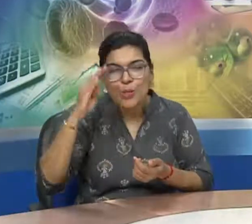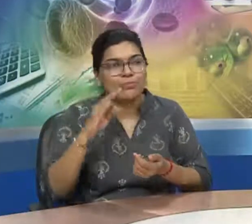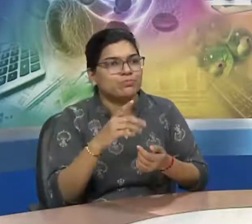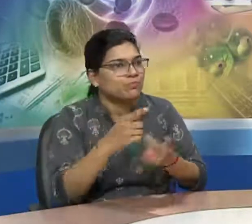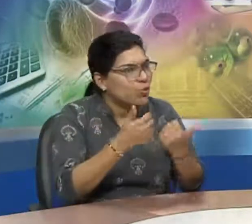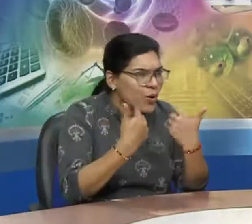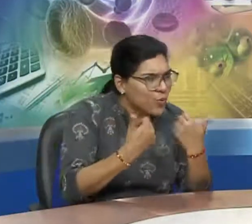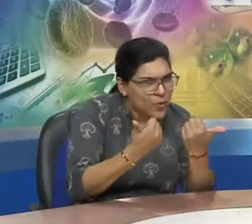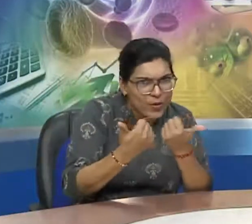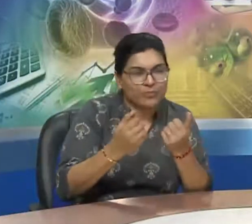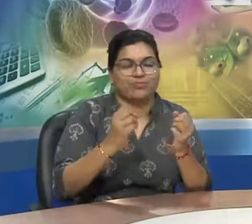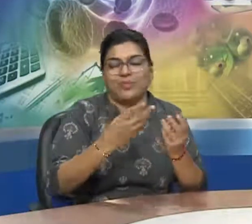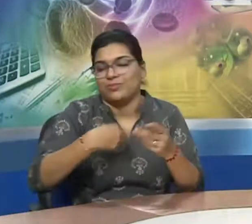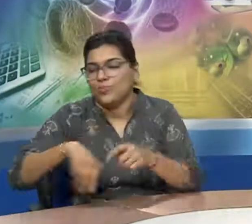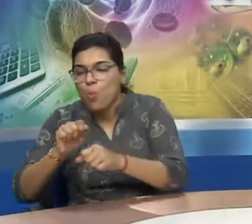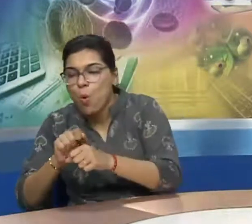a routine formality.